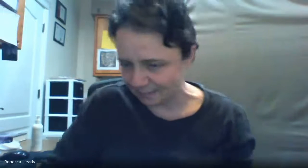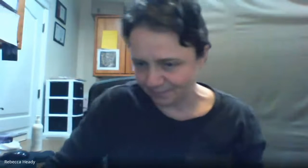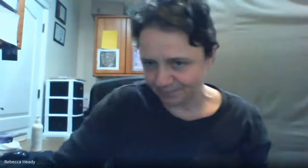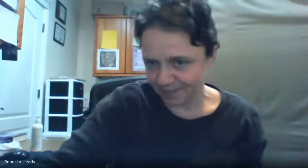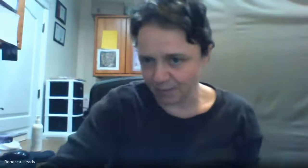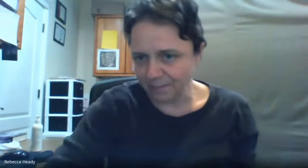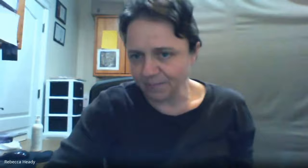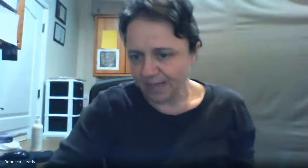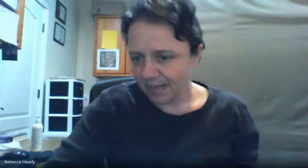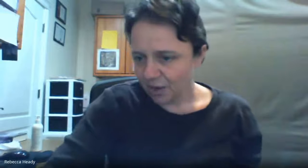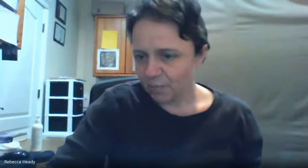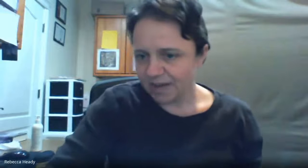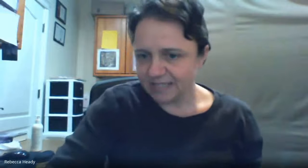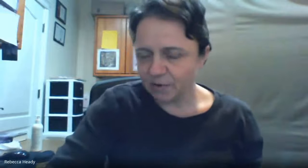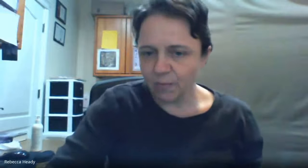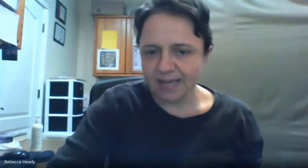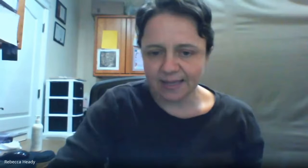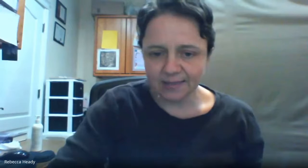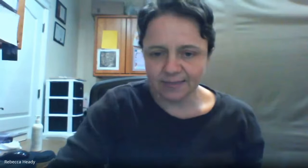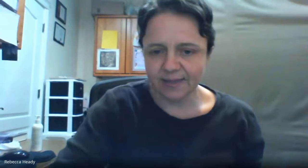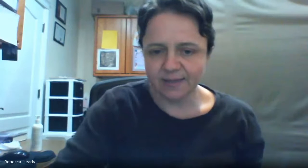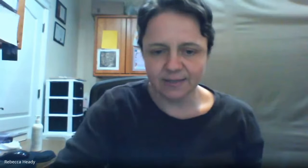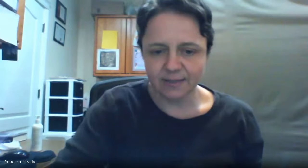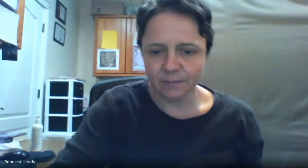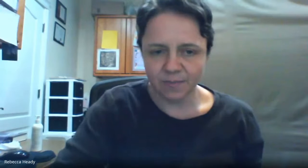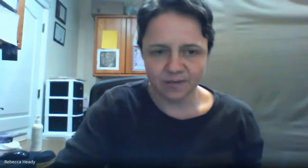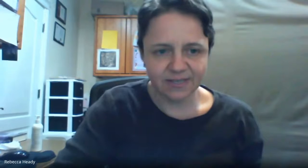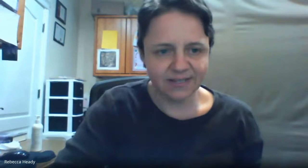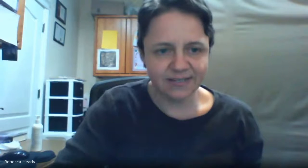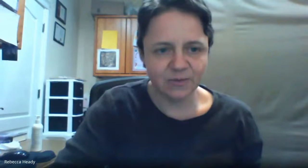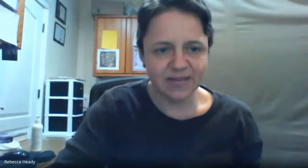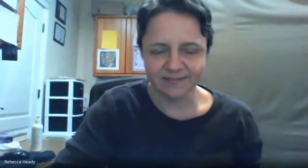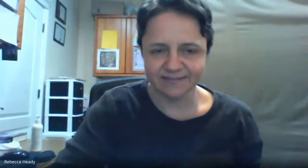anyway. Hope you guys have a great weekend, and I'll see you guys next week.